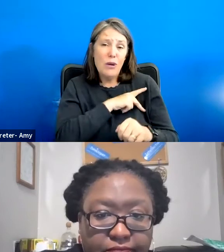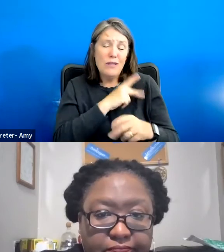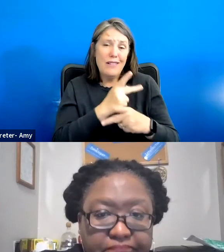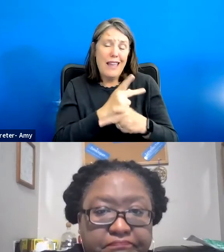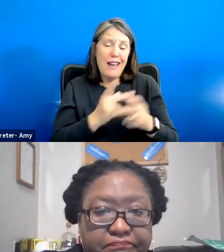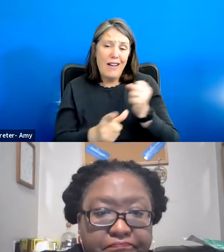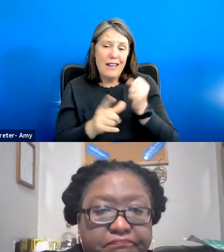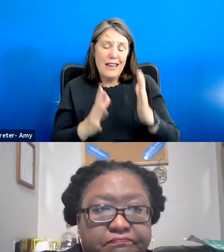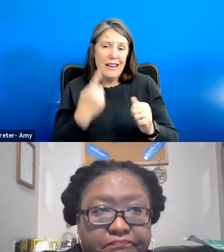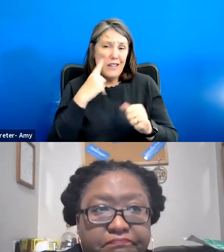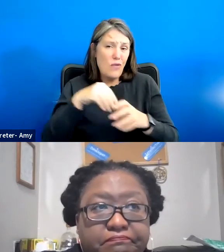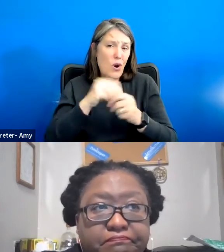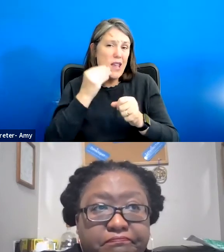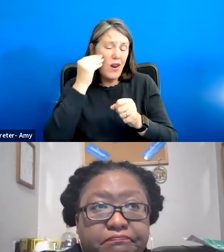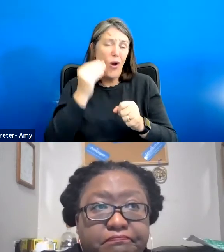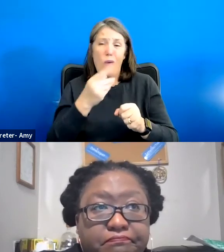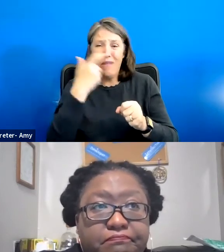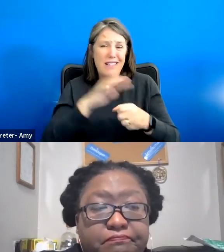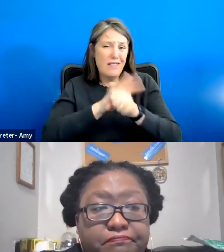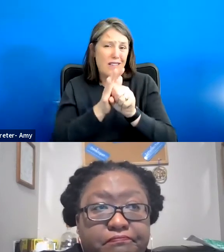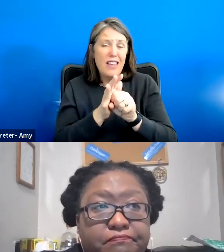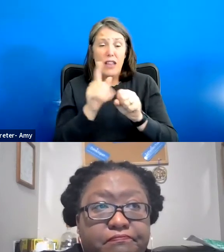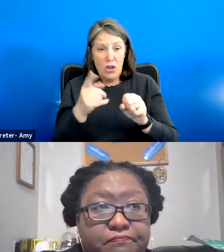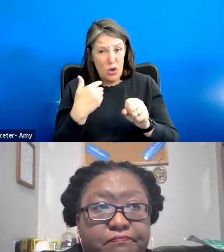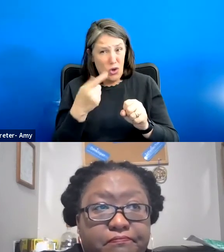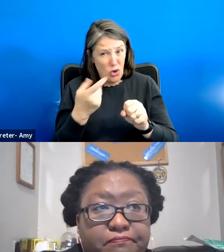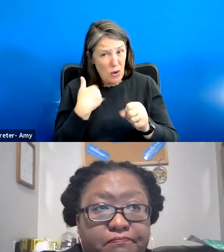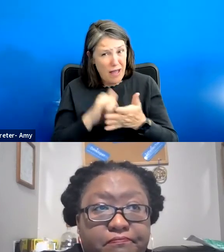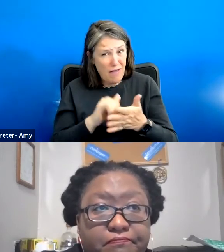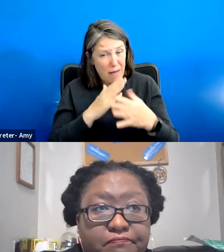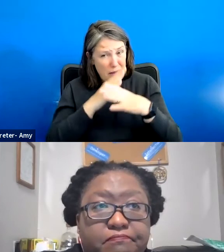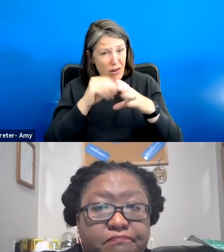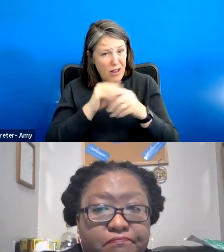for in-home due to the pandemic. Do you have that barrier in your state?